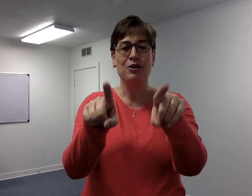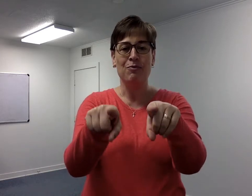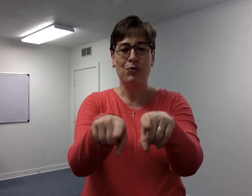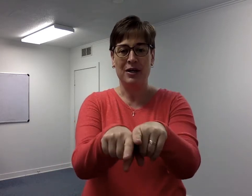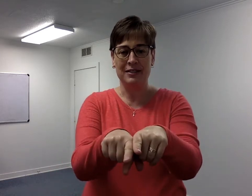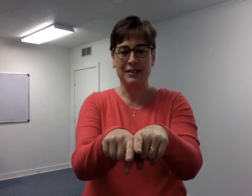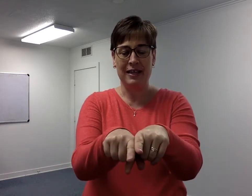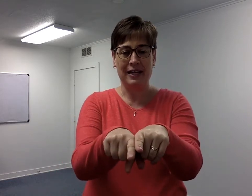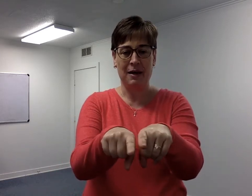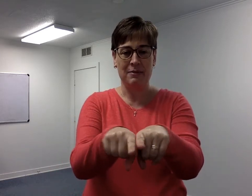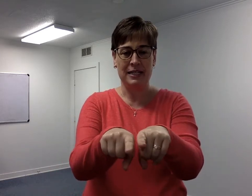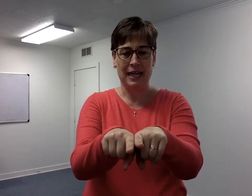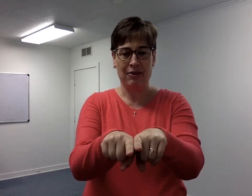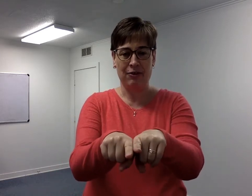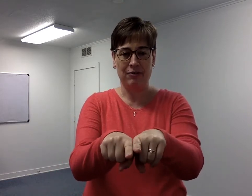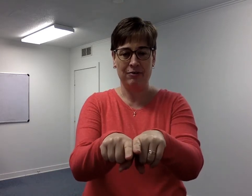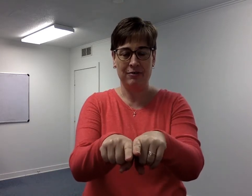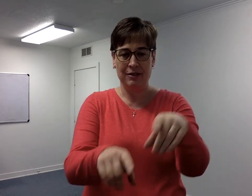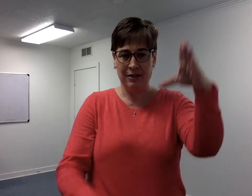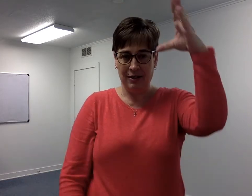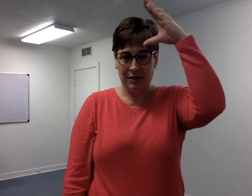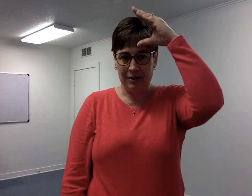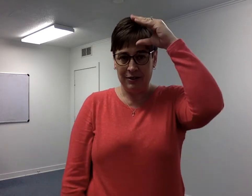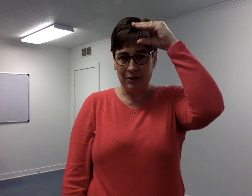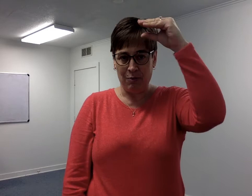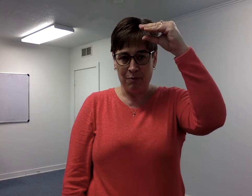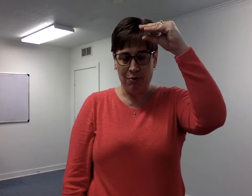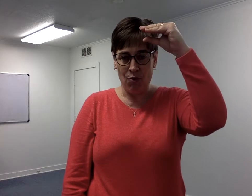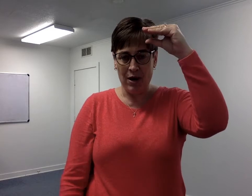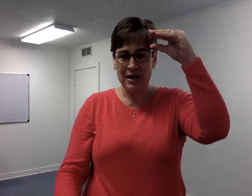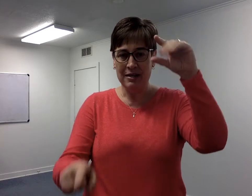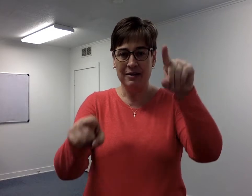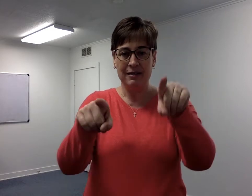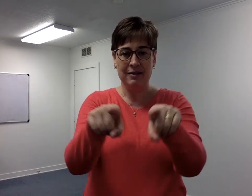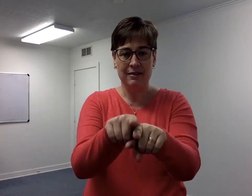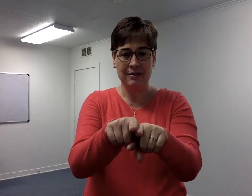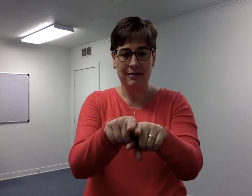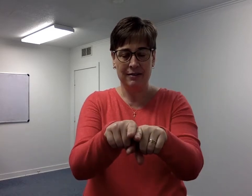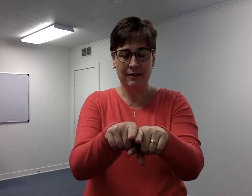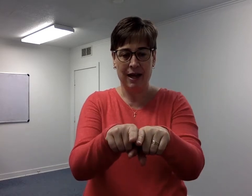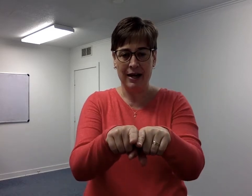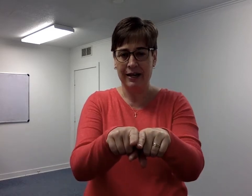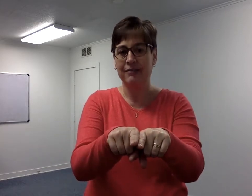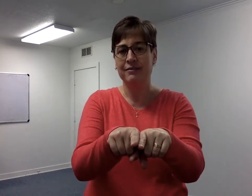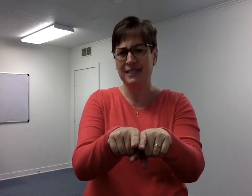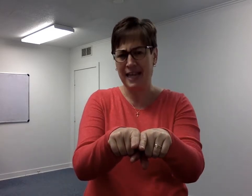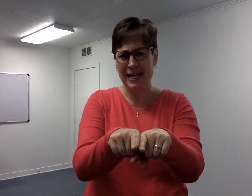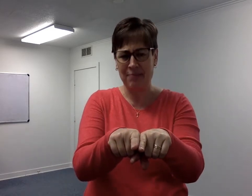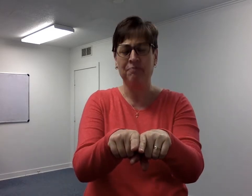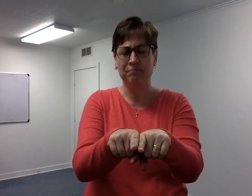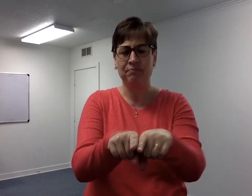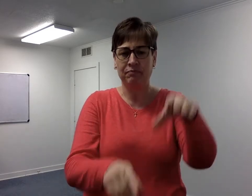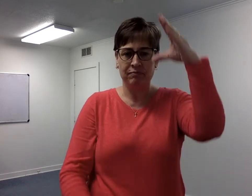number ones, and they come together. So boy, like, same,